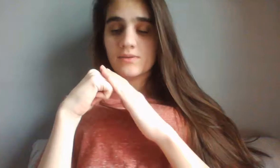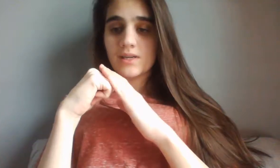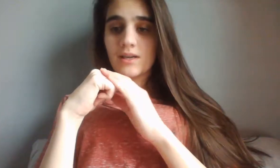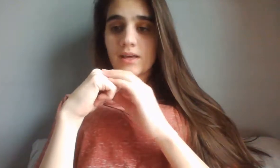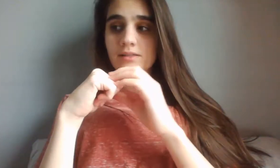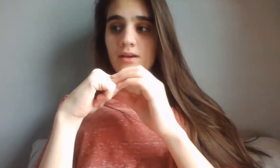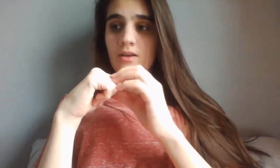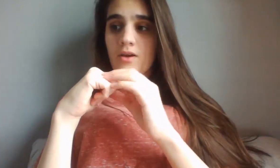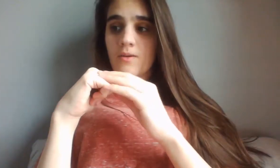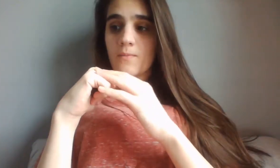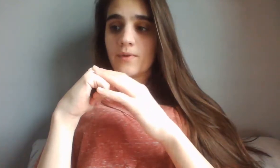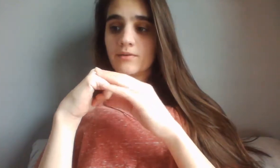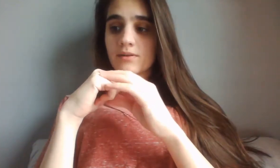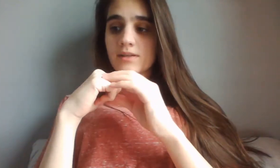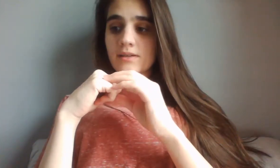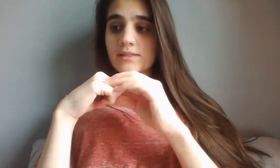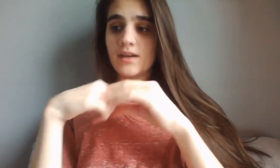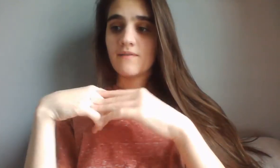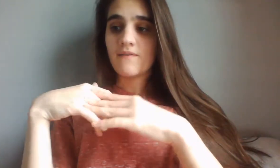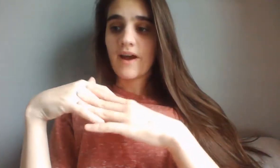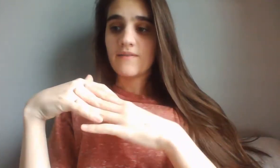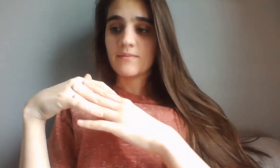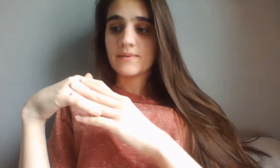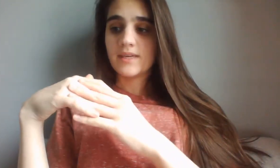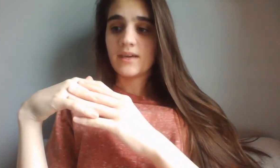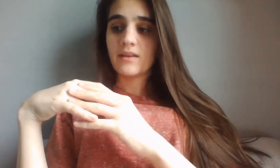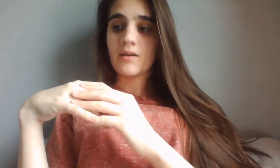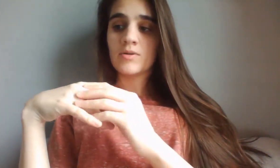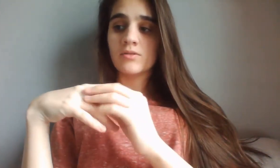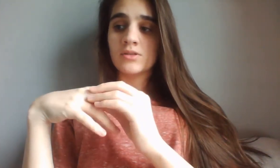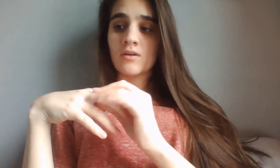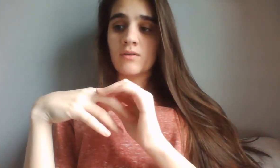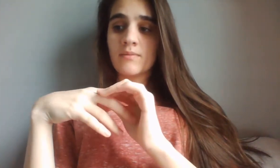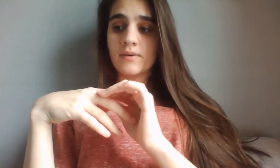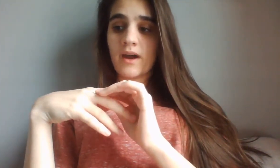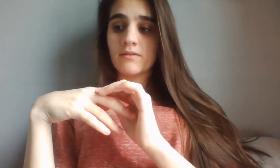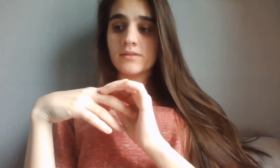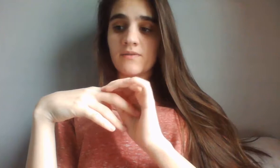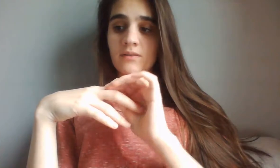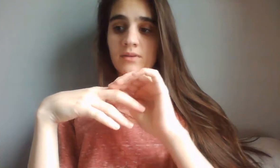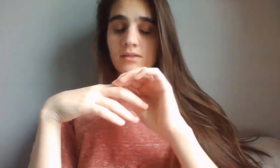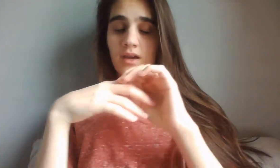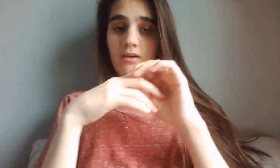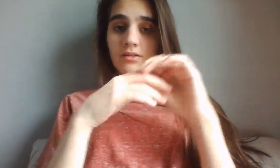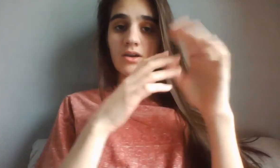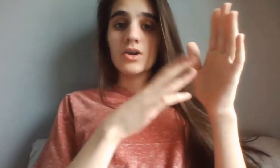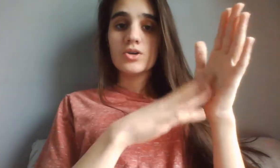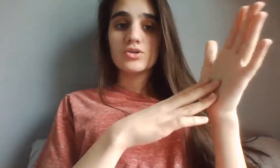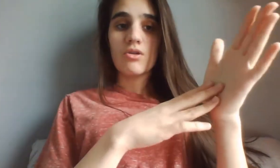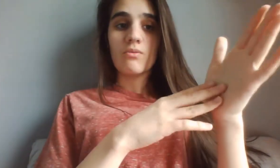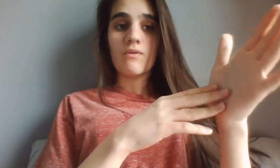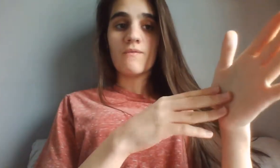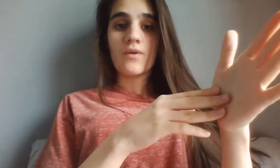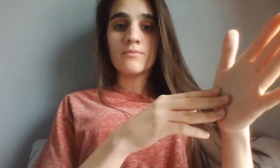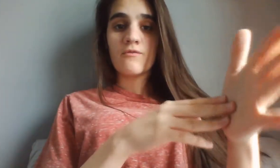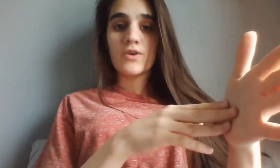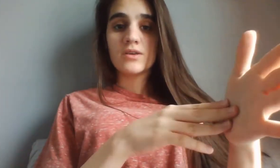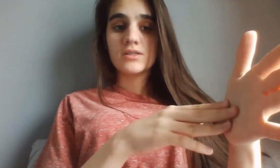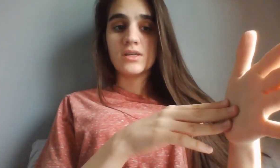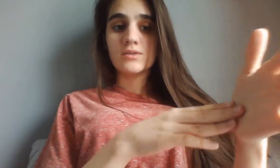N2C lesson, we looked at scene 5 in particular, but also Carol's development as a character. So from the first scenes we